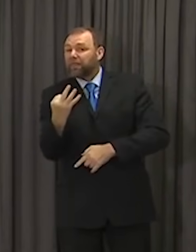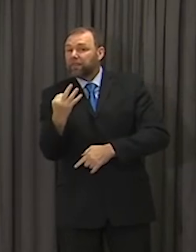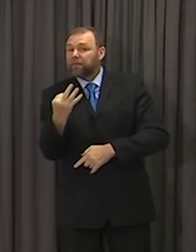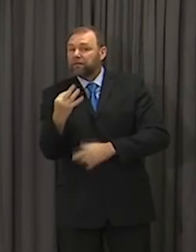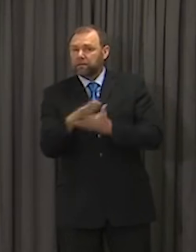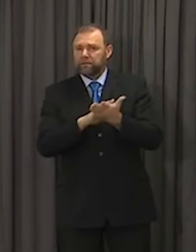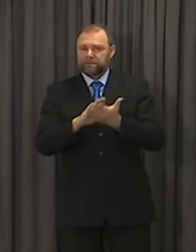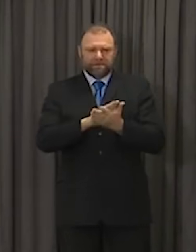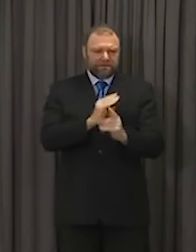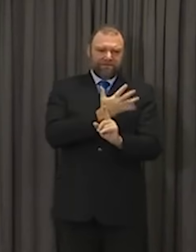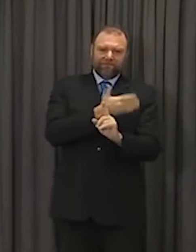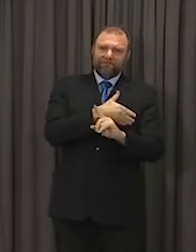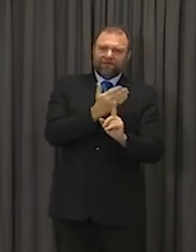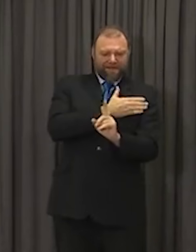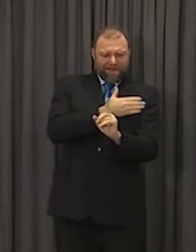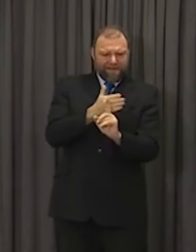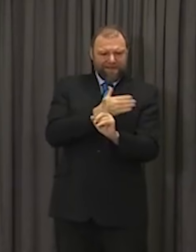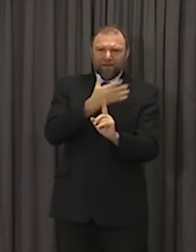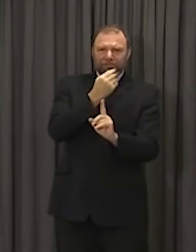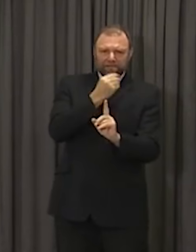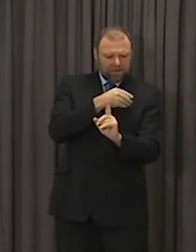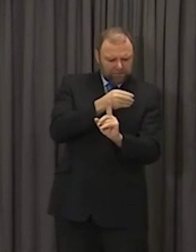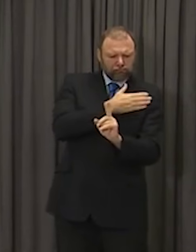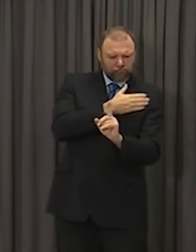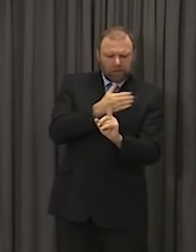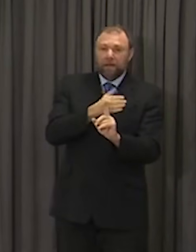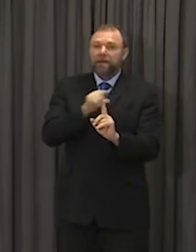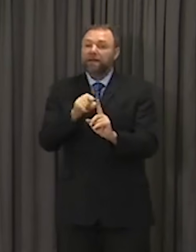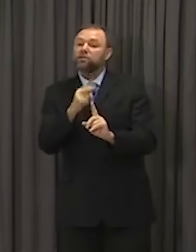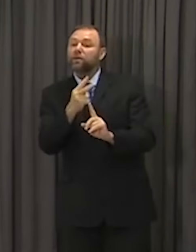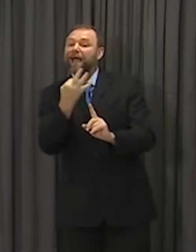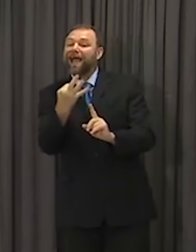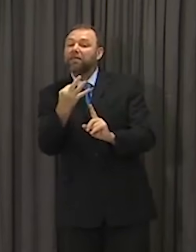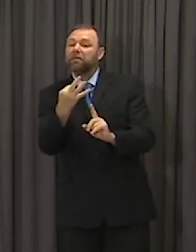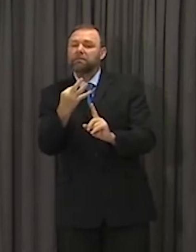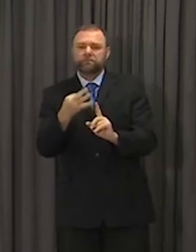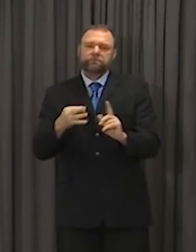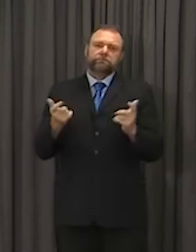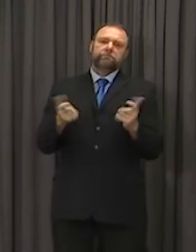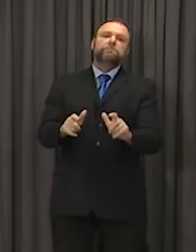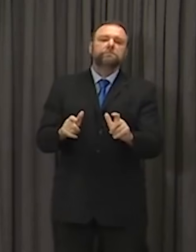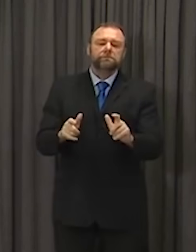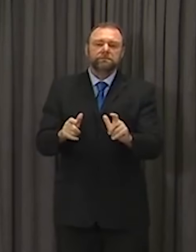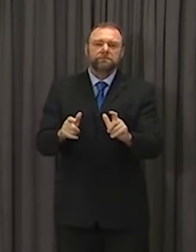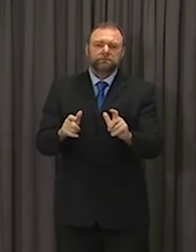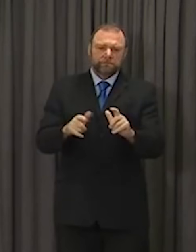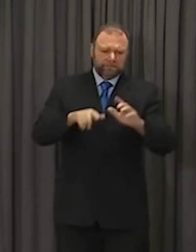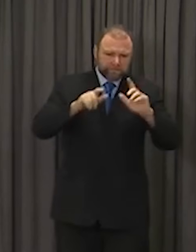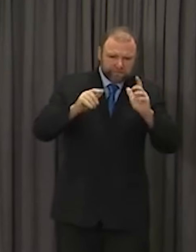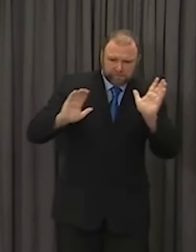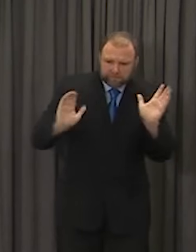Christmas period, tighter restrictions for household mixing, staying at home, holiday